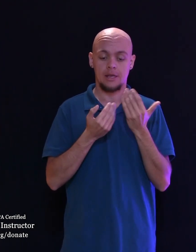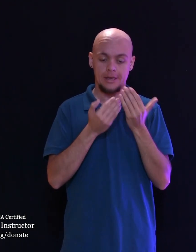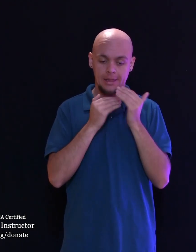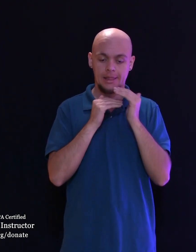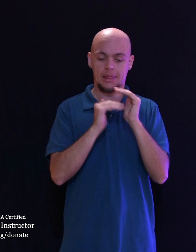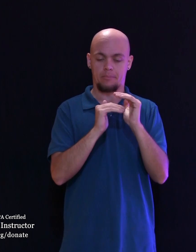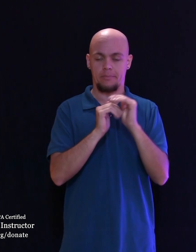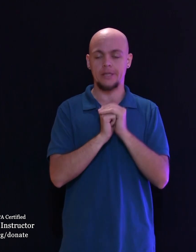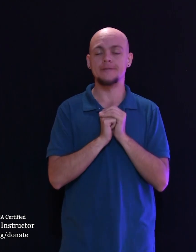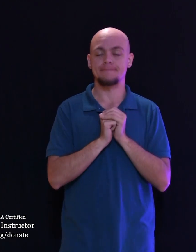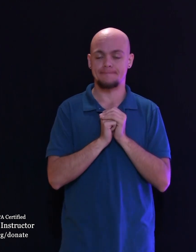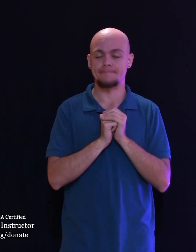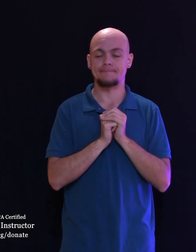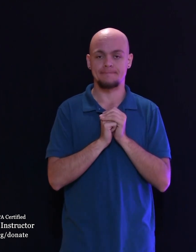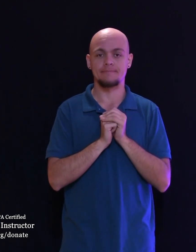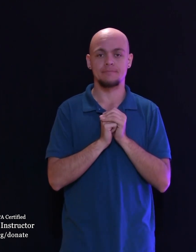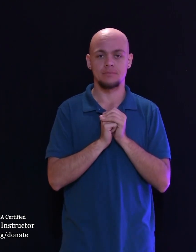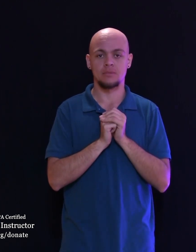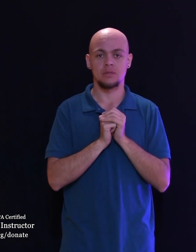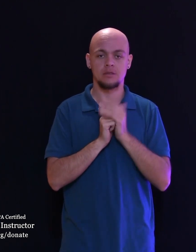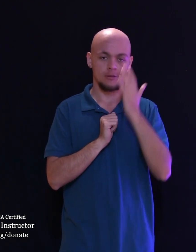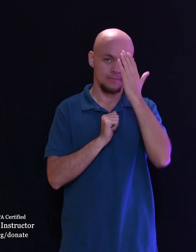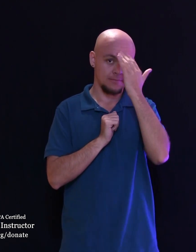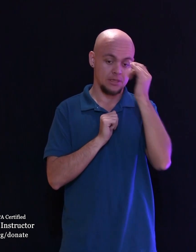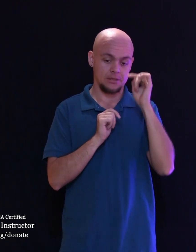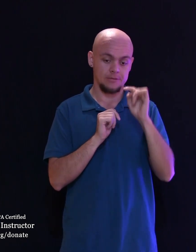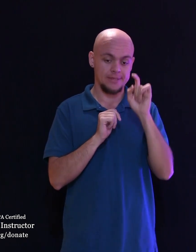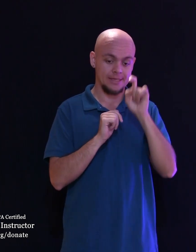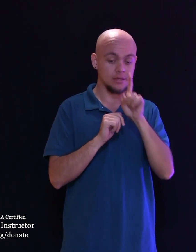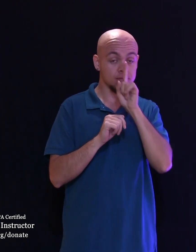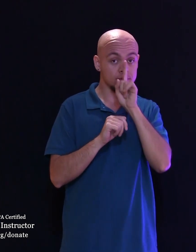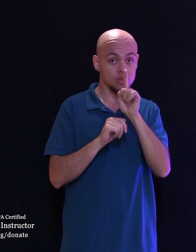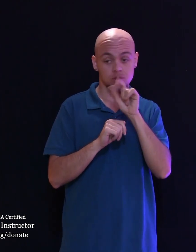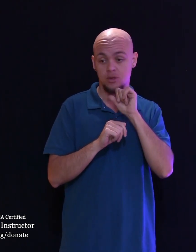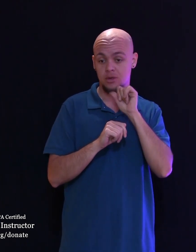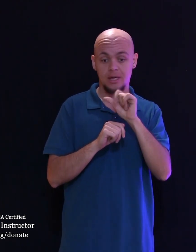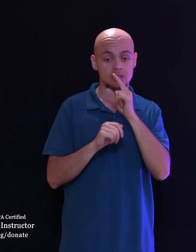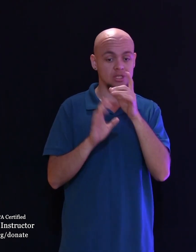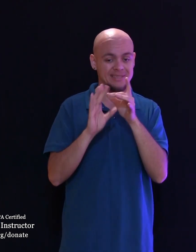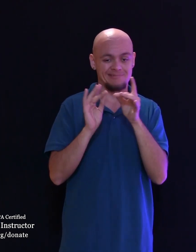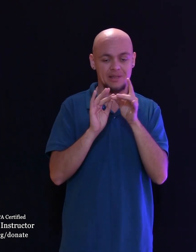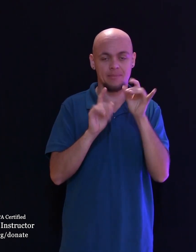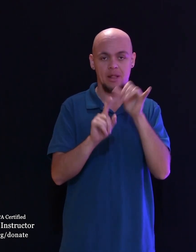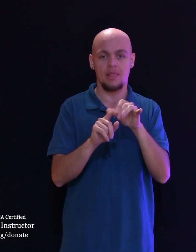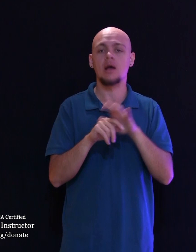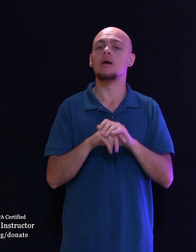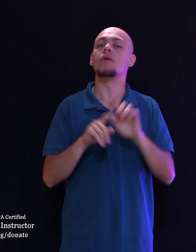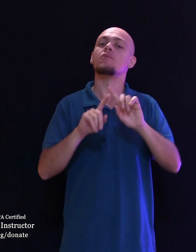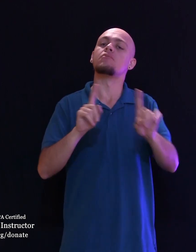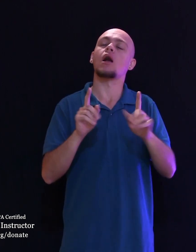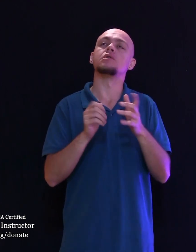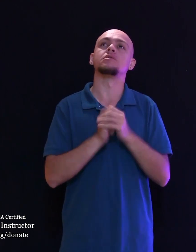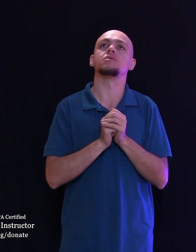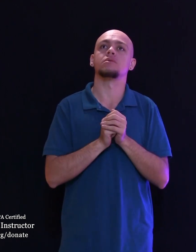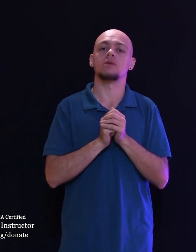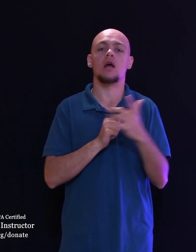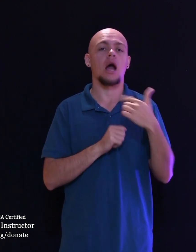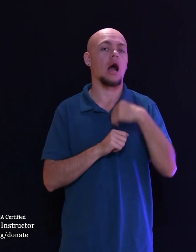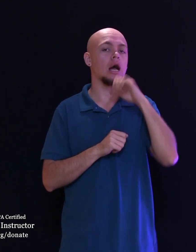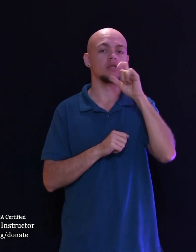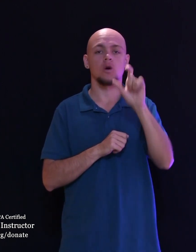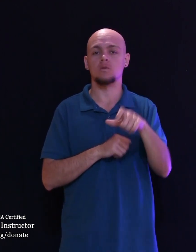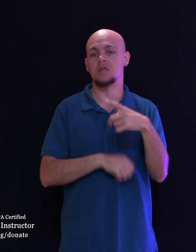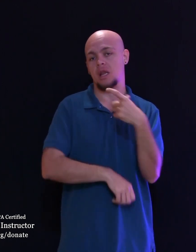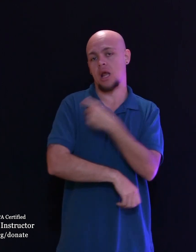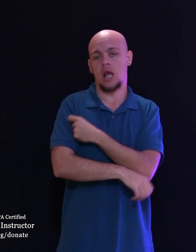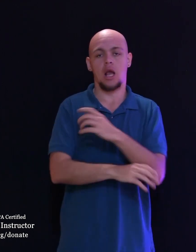religion is very restricted. Because they're like, we need to make sure you're not just saying this. But when it comes to things like, I